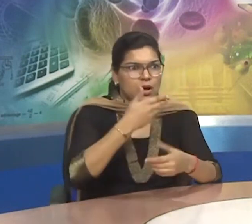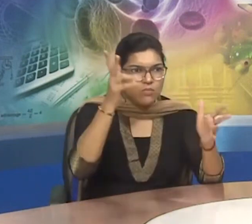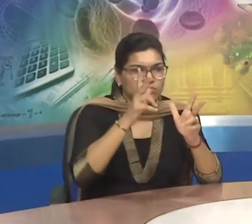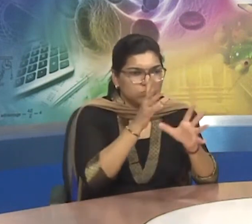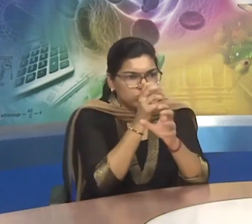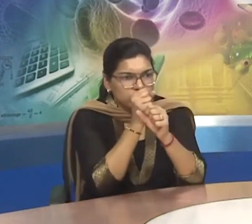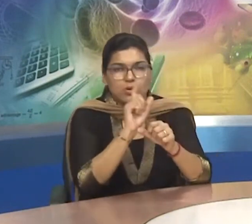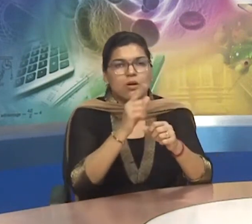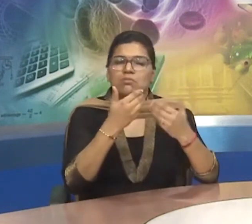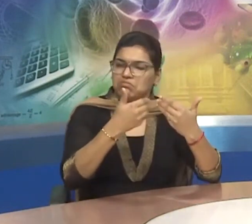expression.